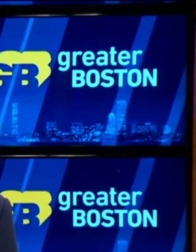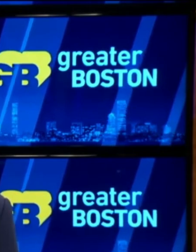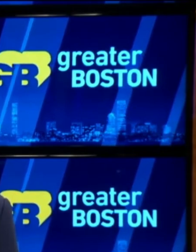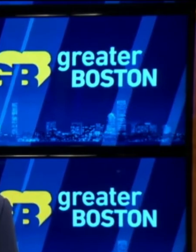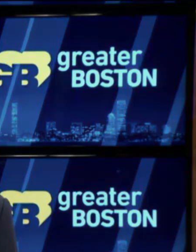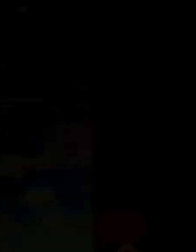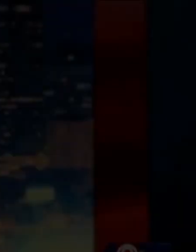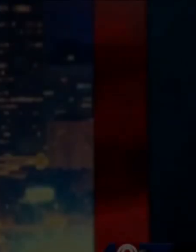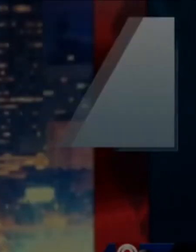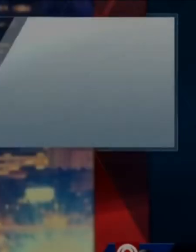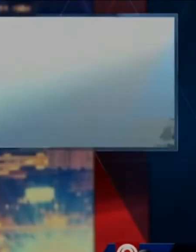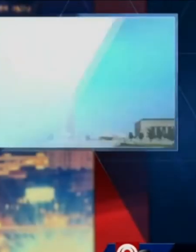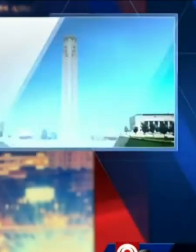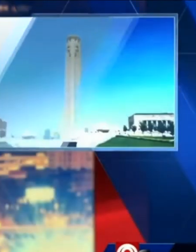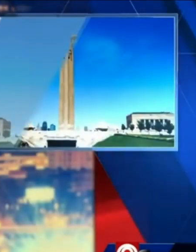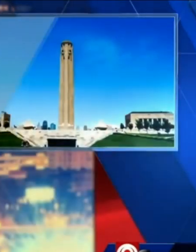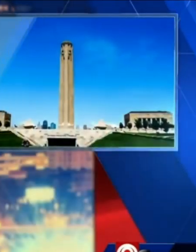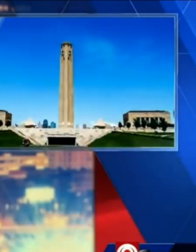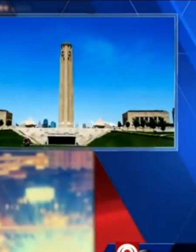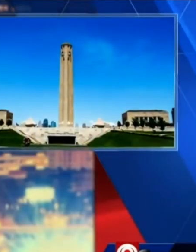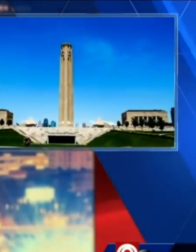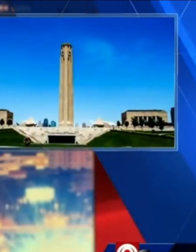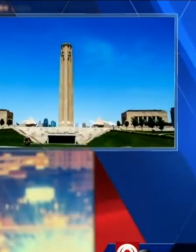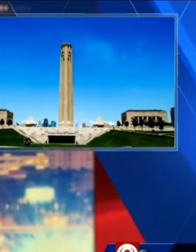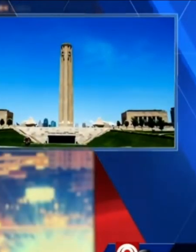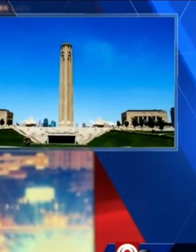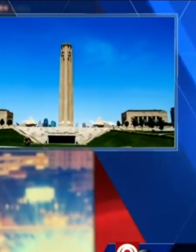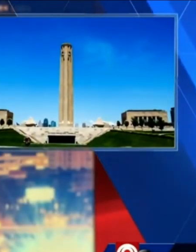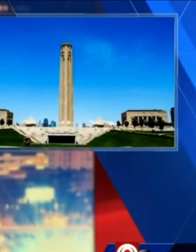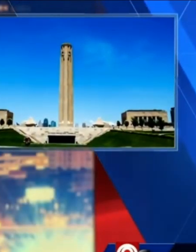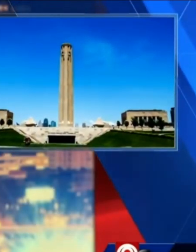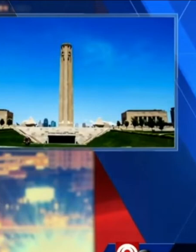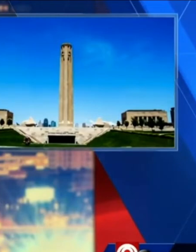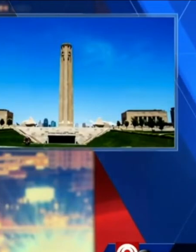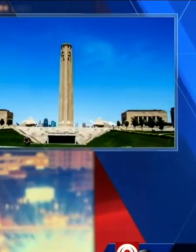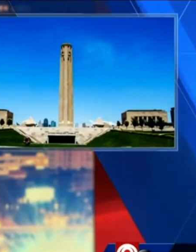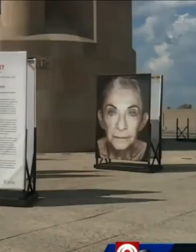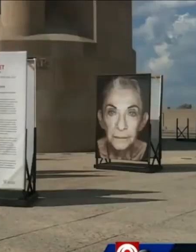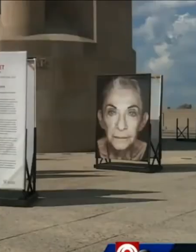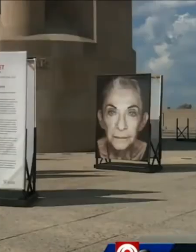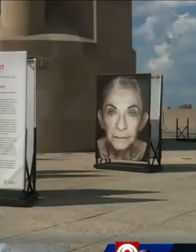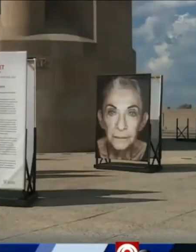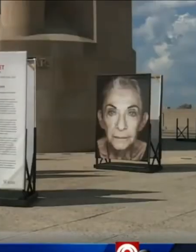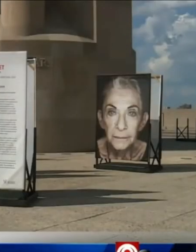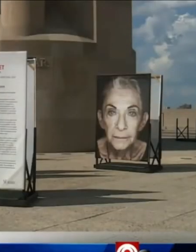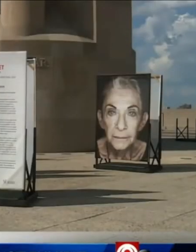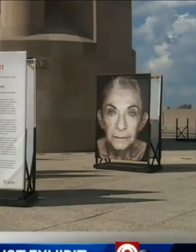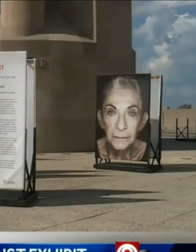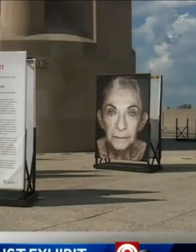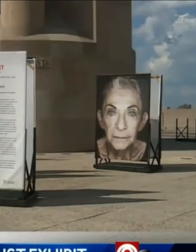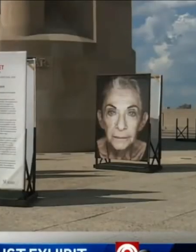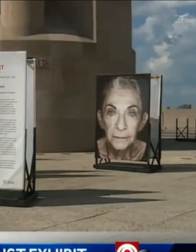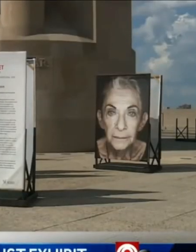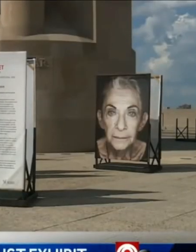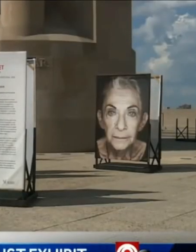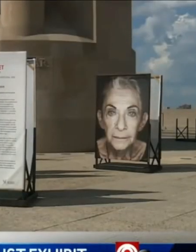art installation. And today you can see a unique traveling exhibit outside the World War I Museum in Kansas City. We've told you about it. There it is. It's